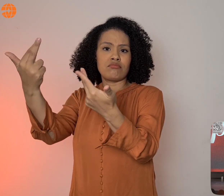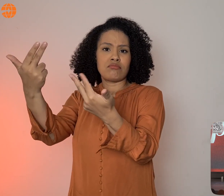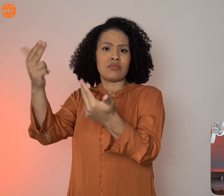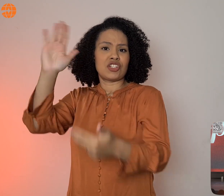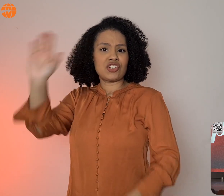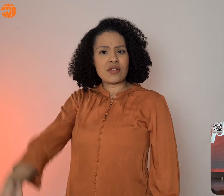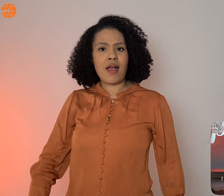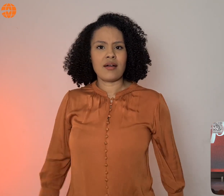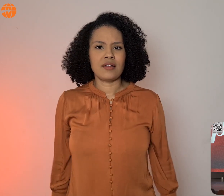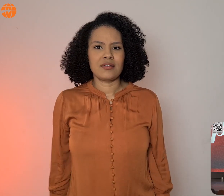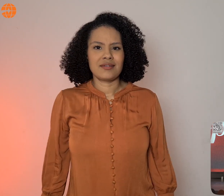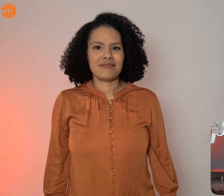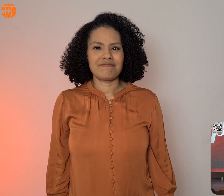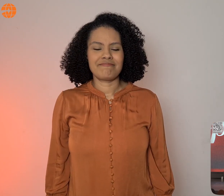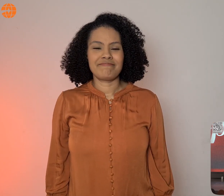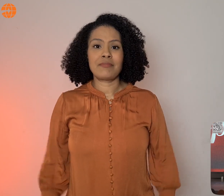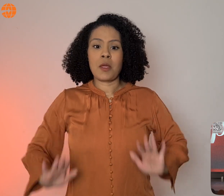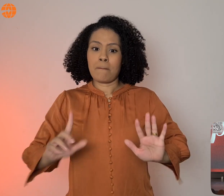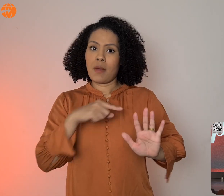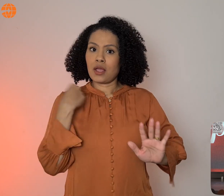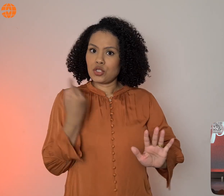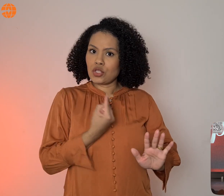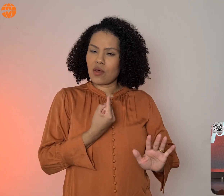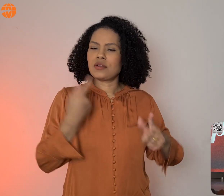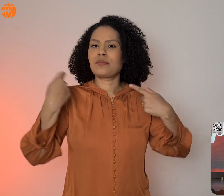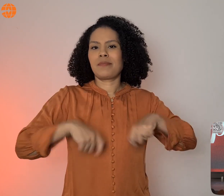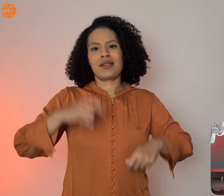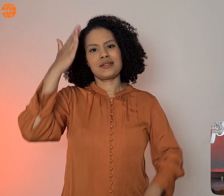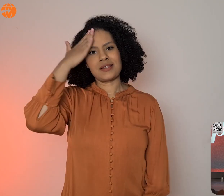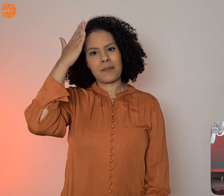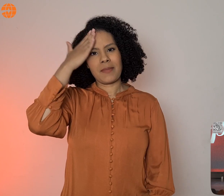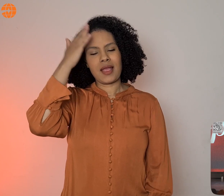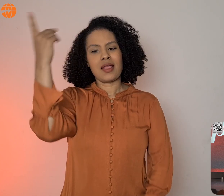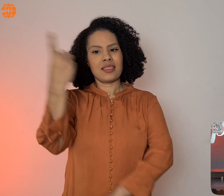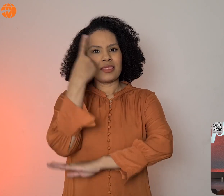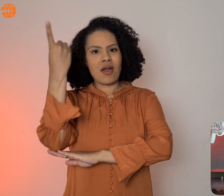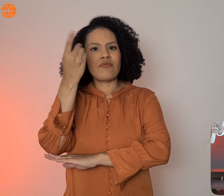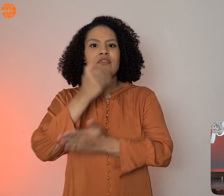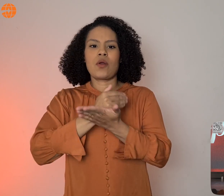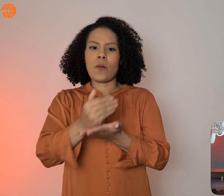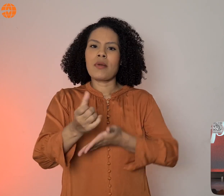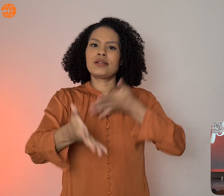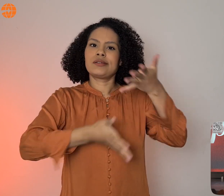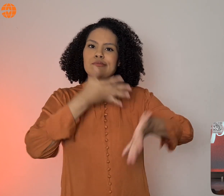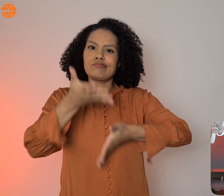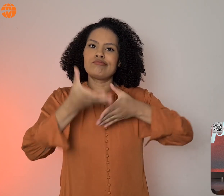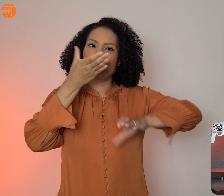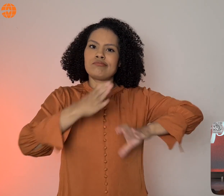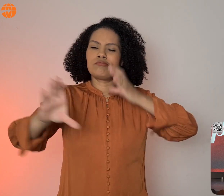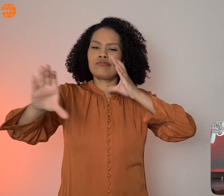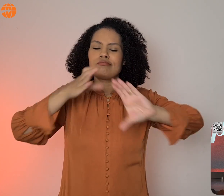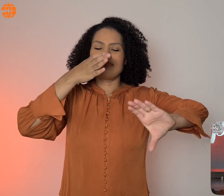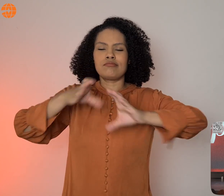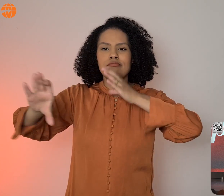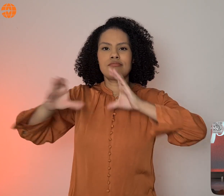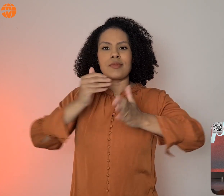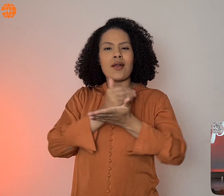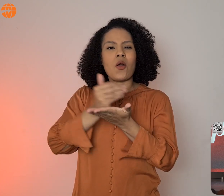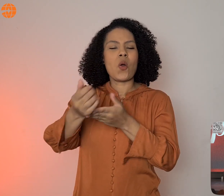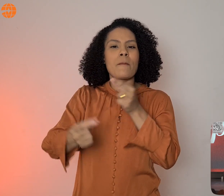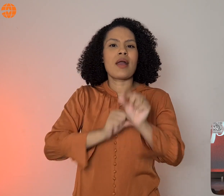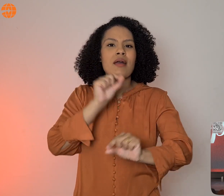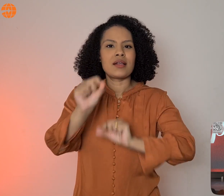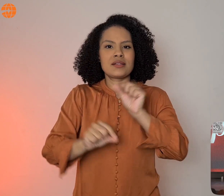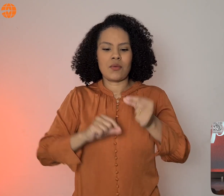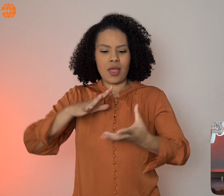da mesma forma que eu e você. So David finishes where he started. Então Davi termina da forma como ele começou. Bless the Lord, O